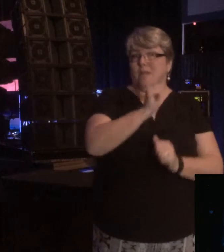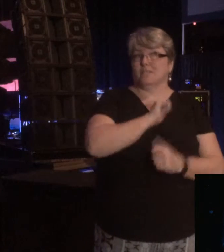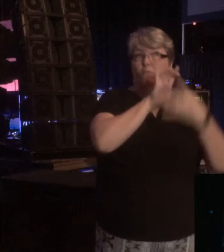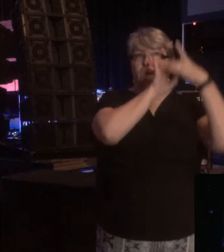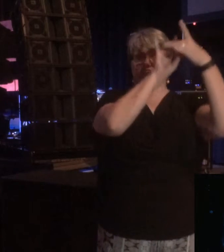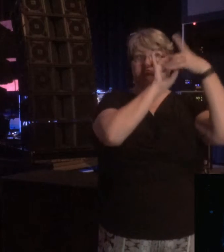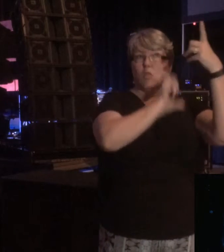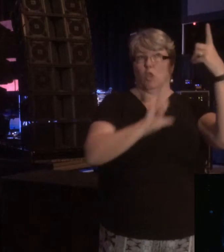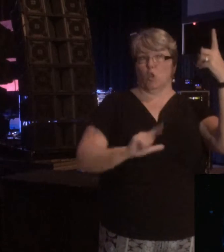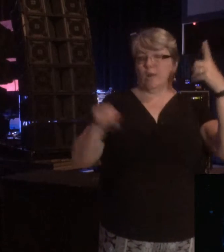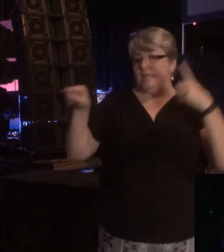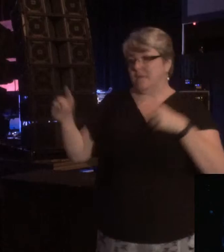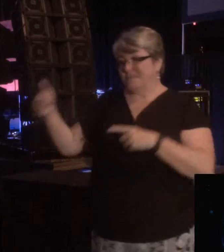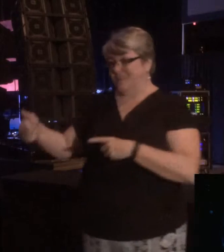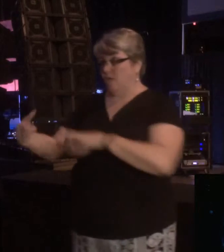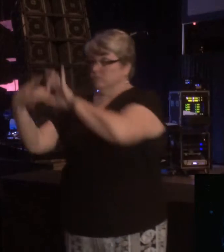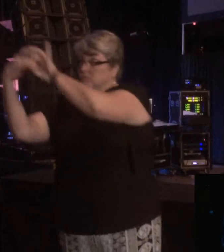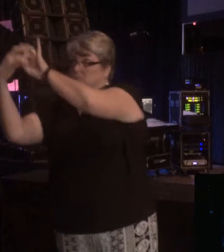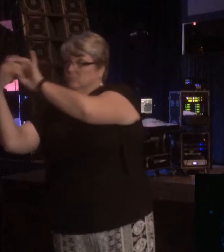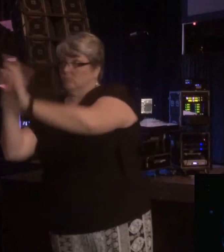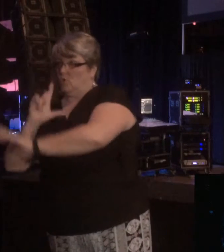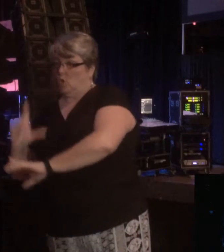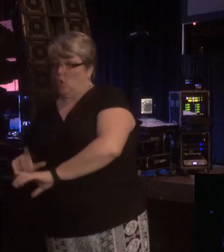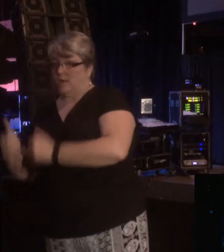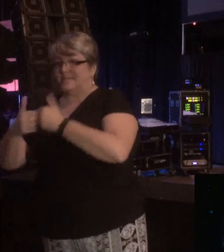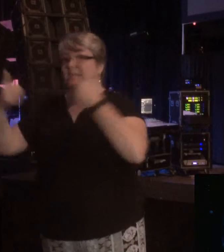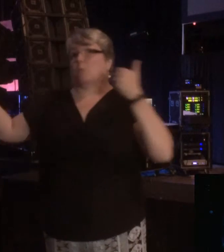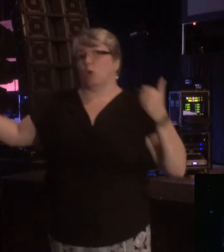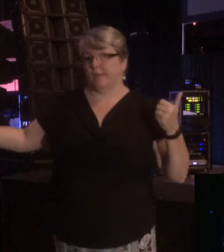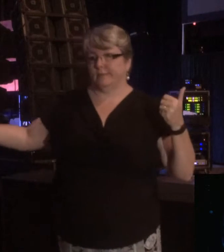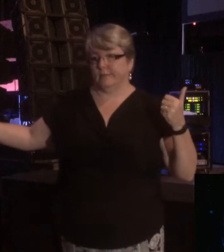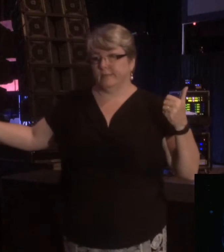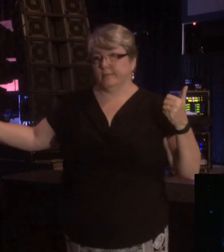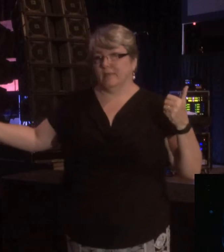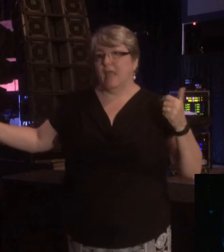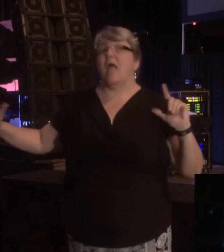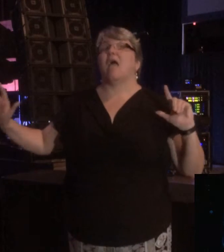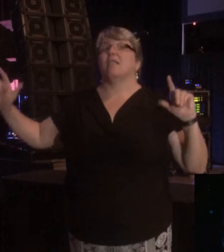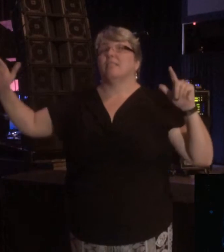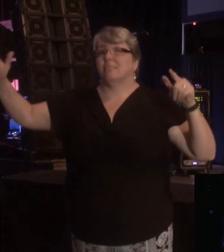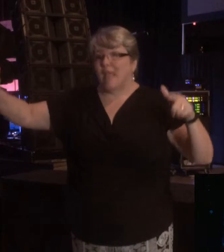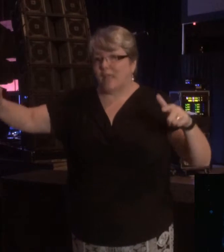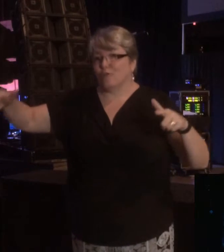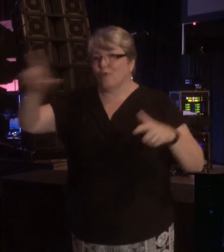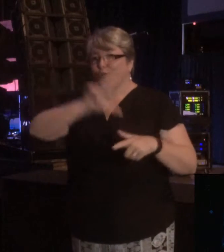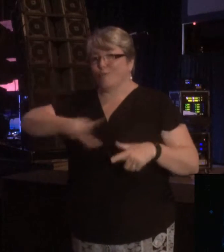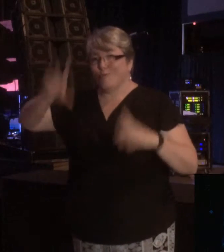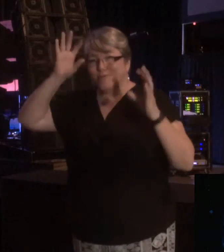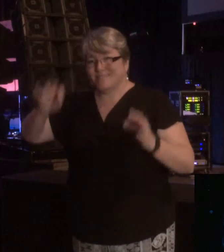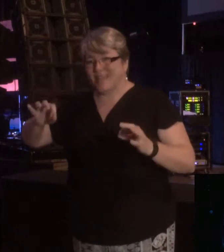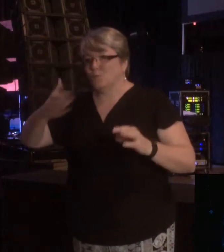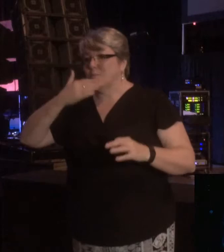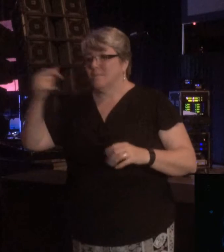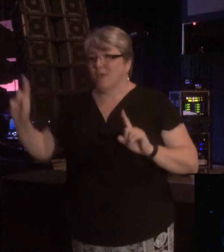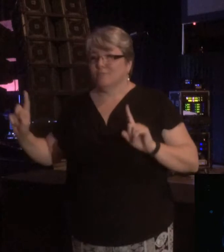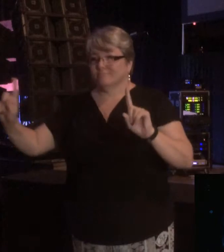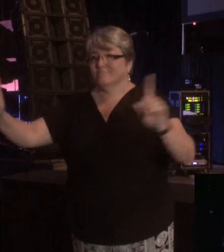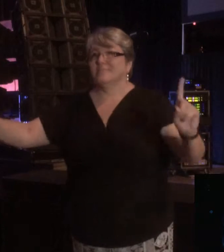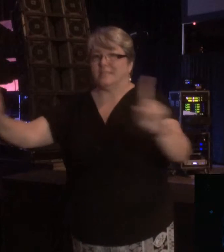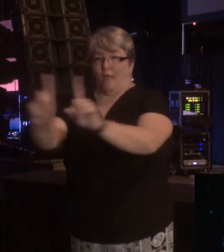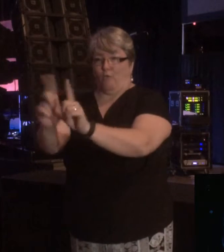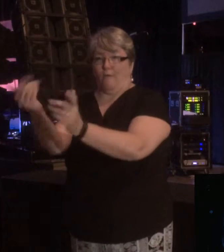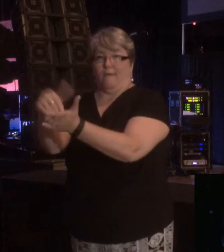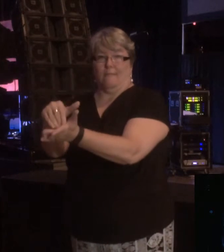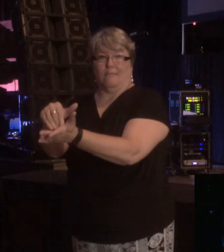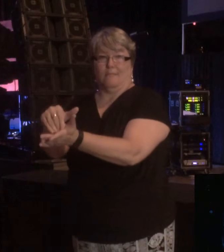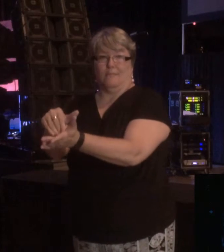say. What it did is it caused a lot of confusion. It caused continuing to be friends. I get asked from a